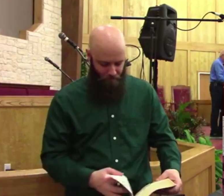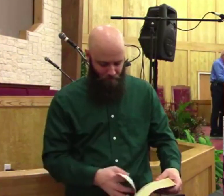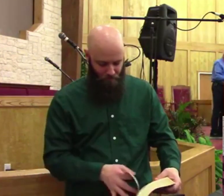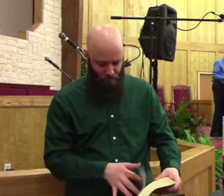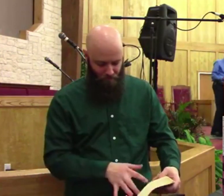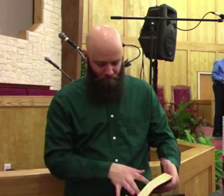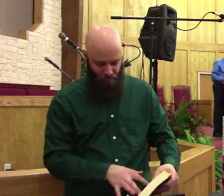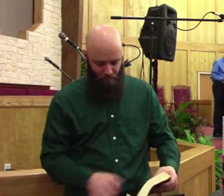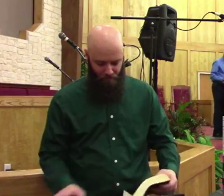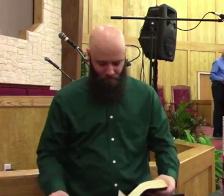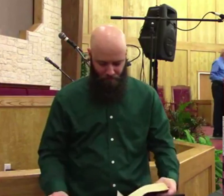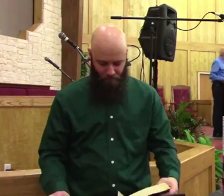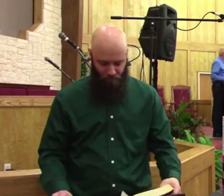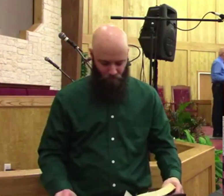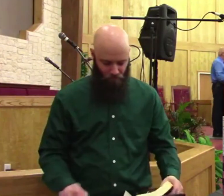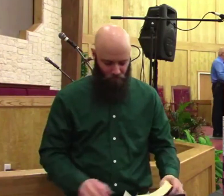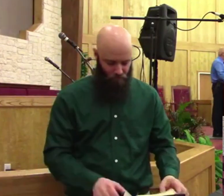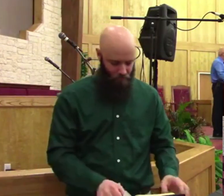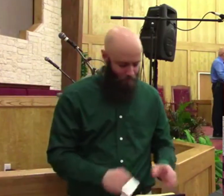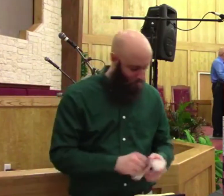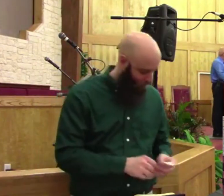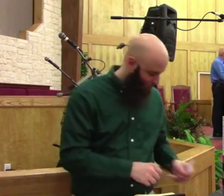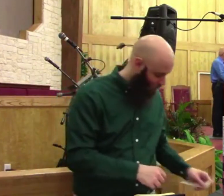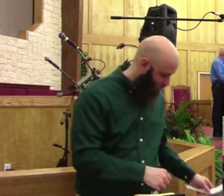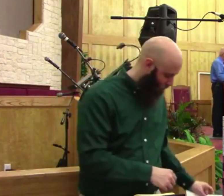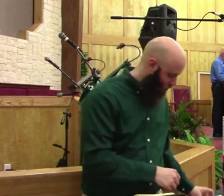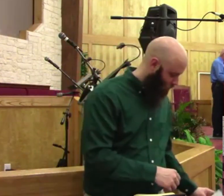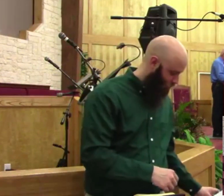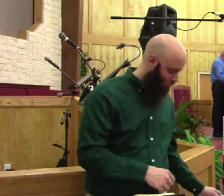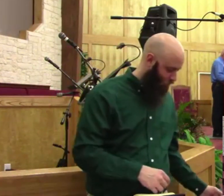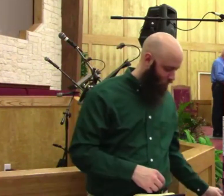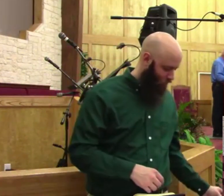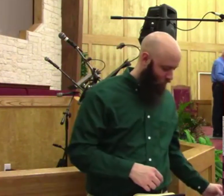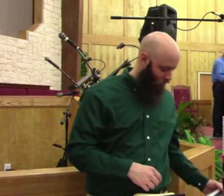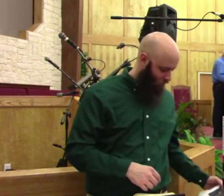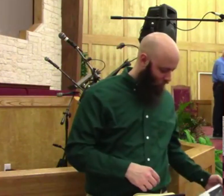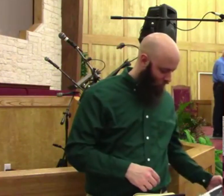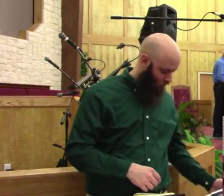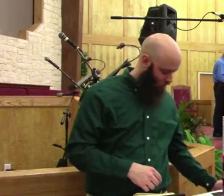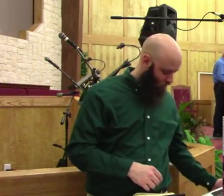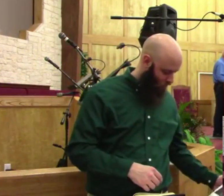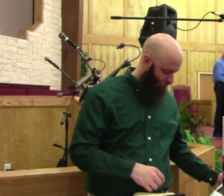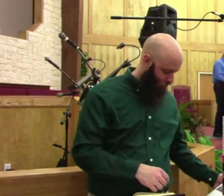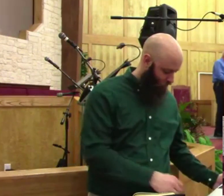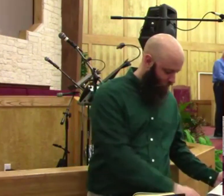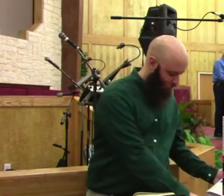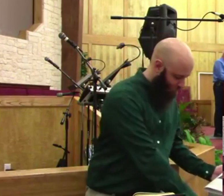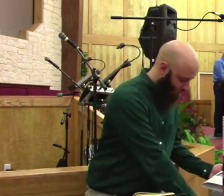Well, as you're turning to Daniel chapter 5,